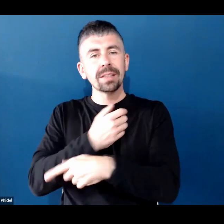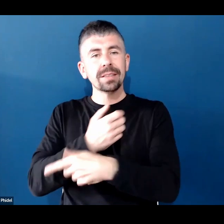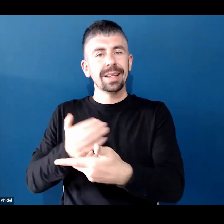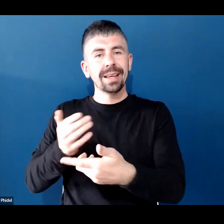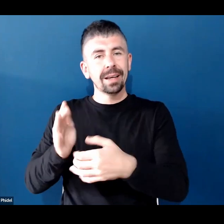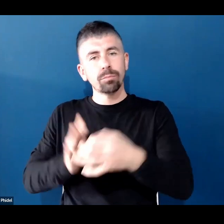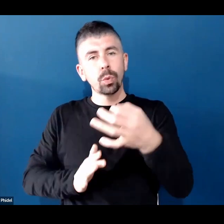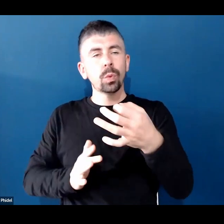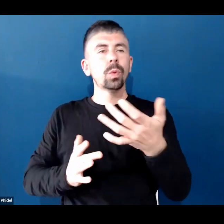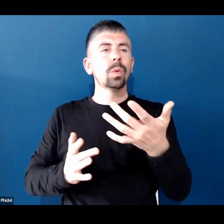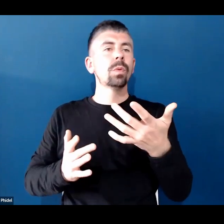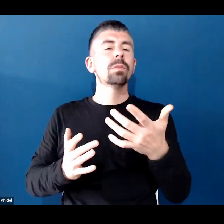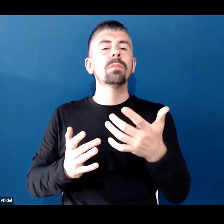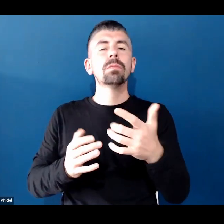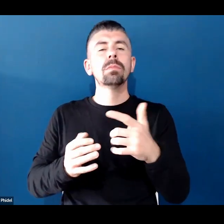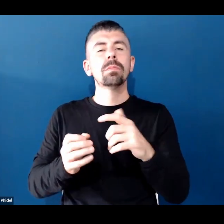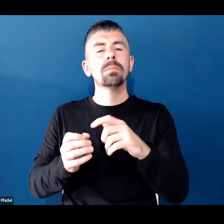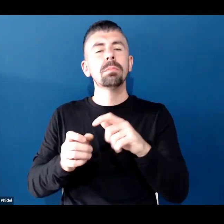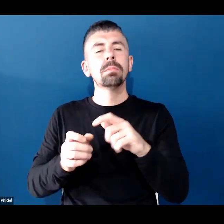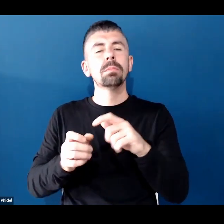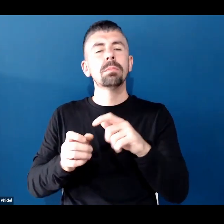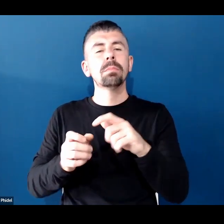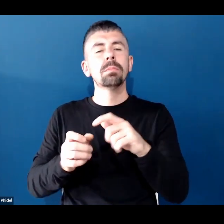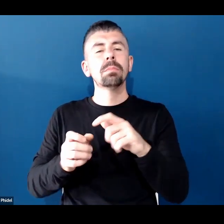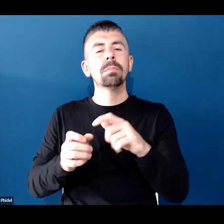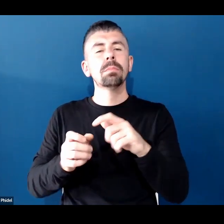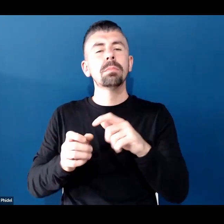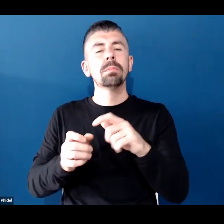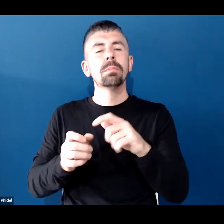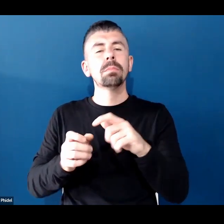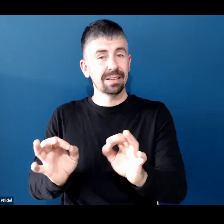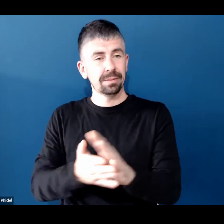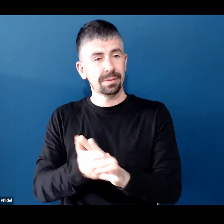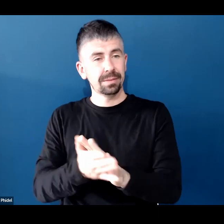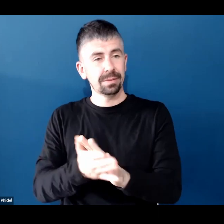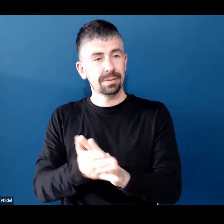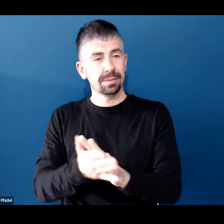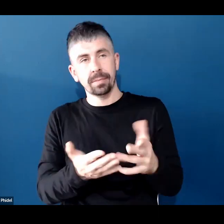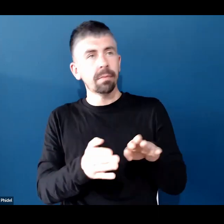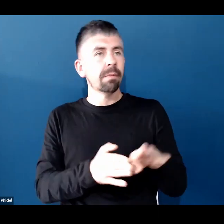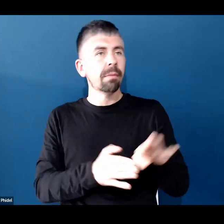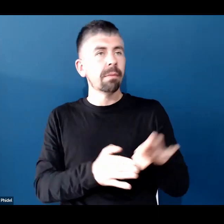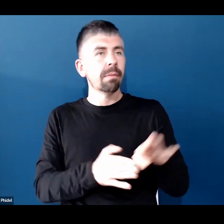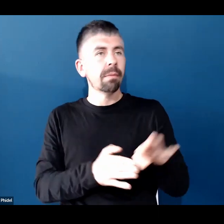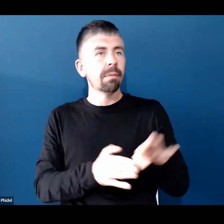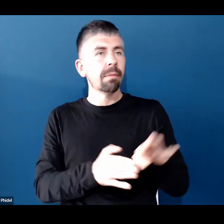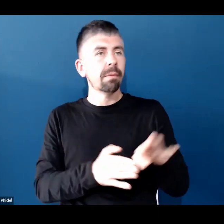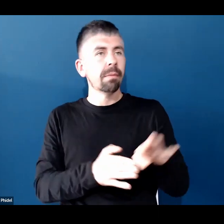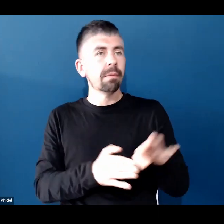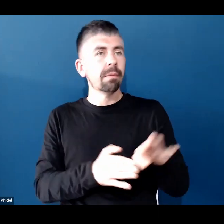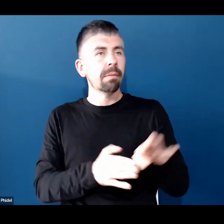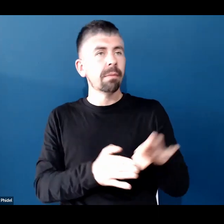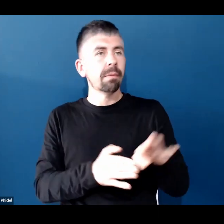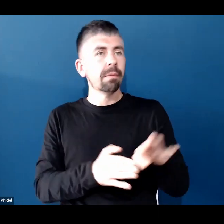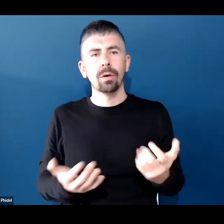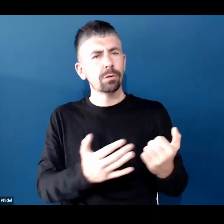increasing the quality of public services, and that is not just raising levels of well-being, why the hell are we just growing the